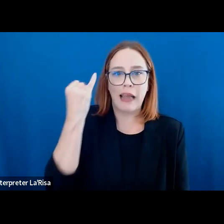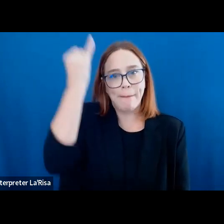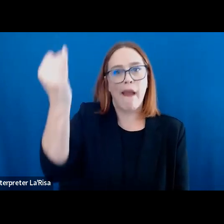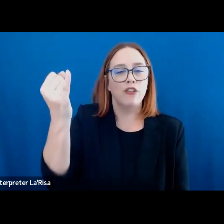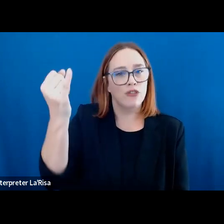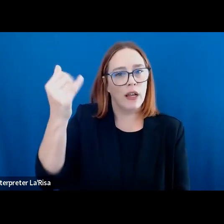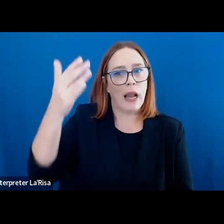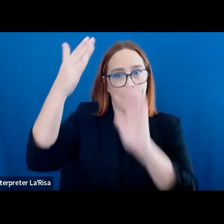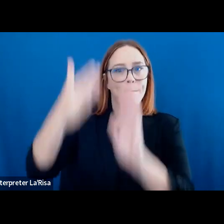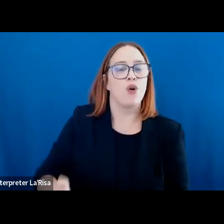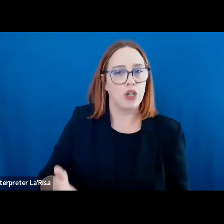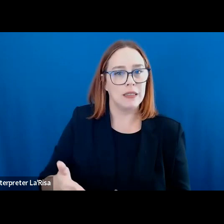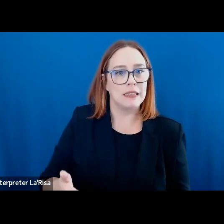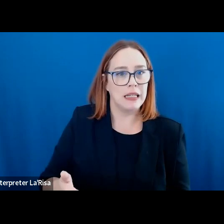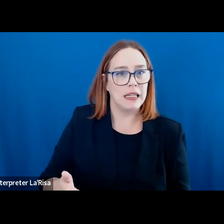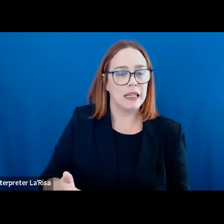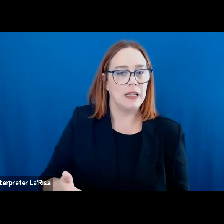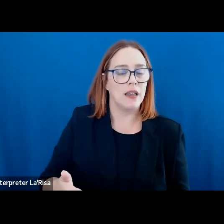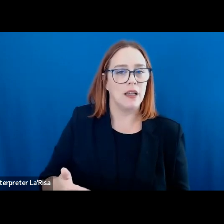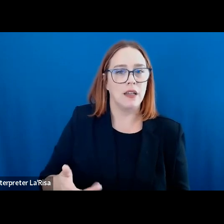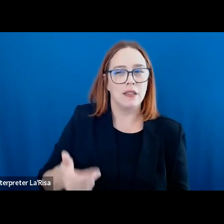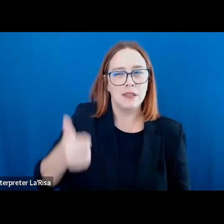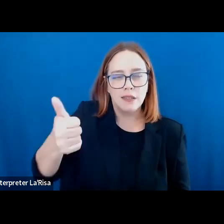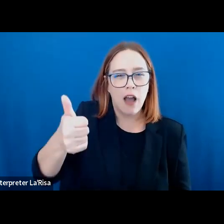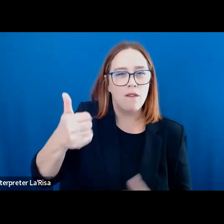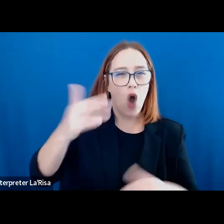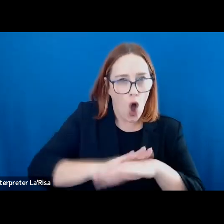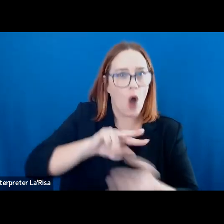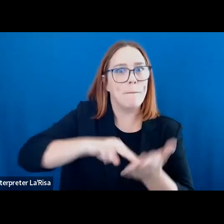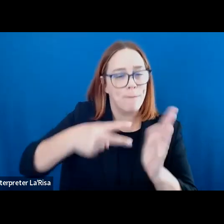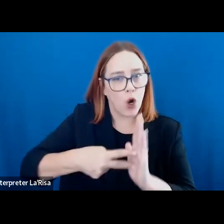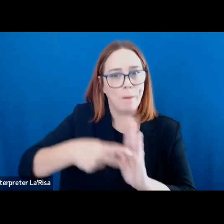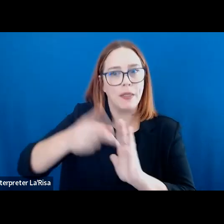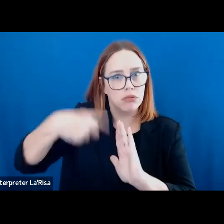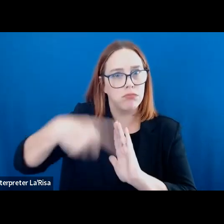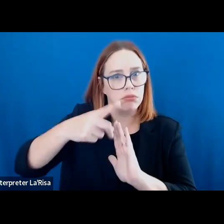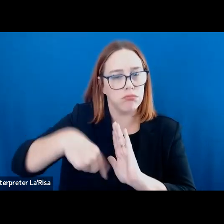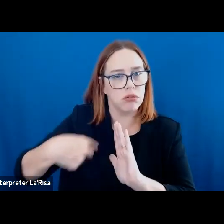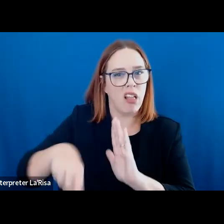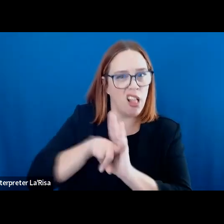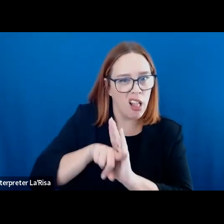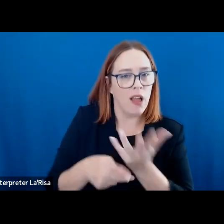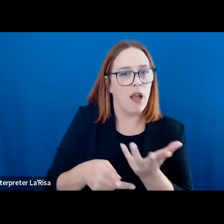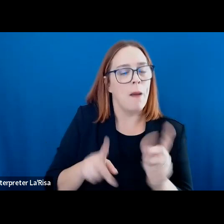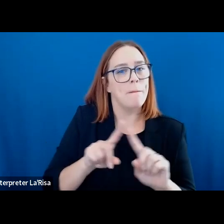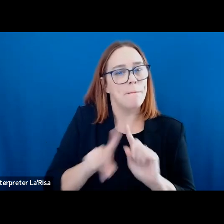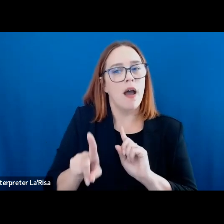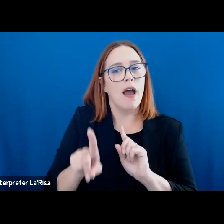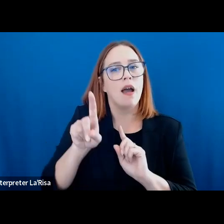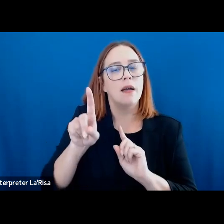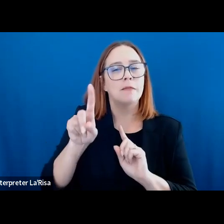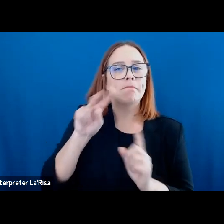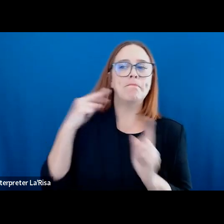specifically coming out with malice, but just there, even if everybody has the best intentions, if we're still following